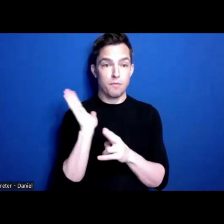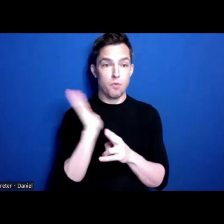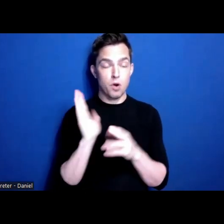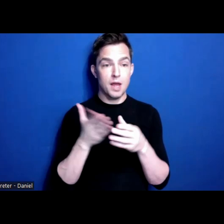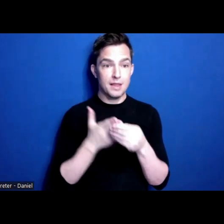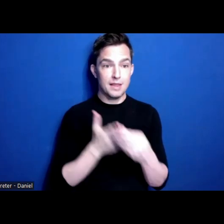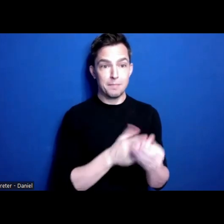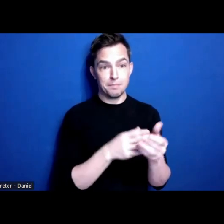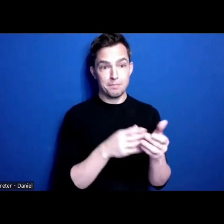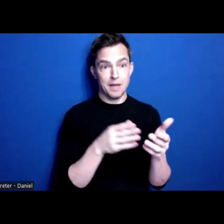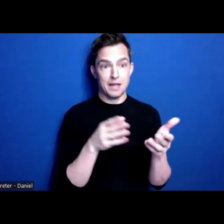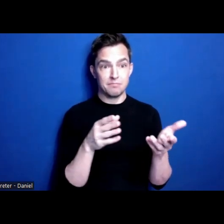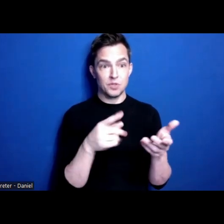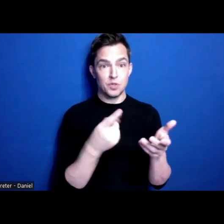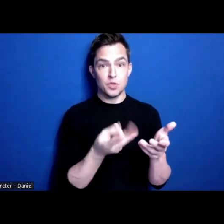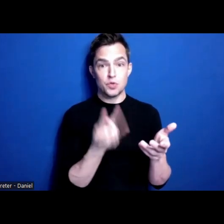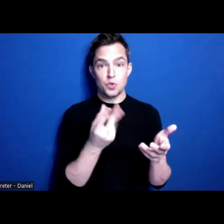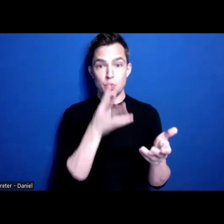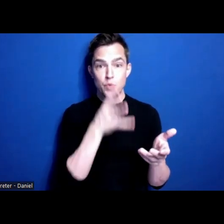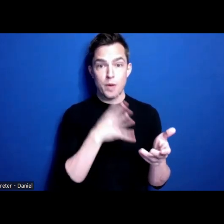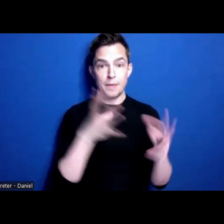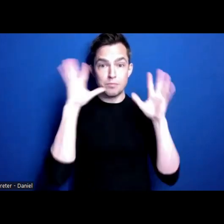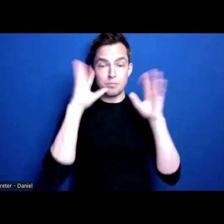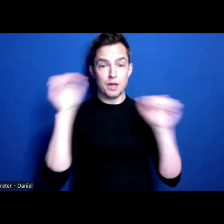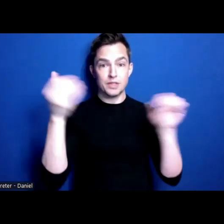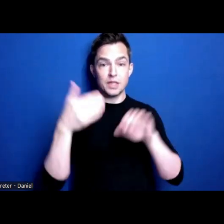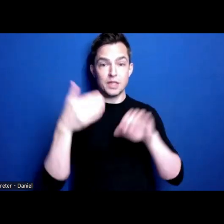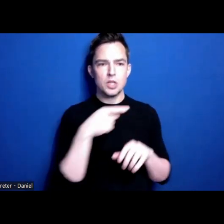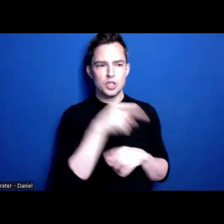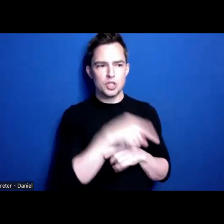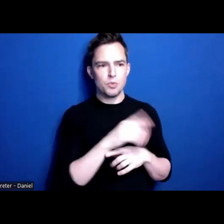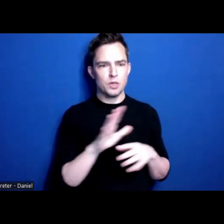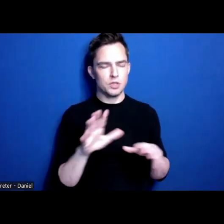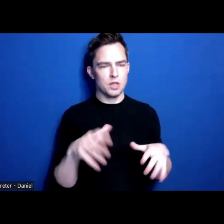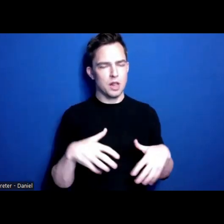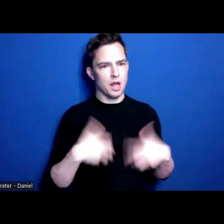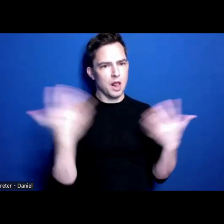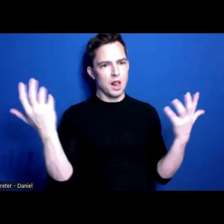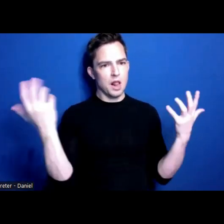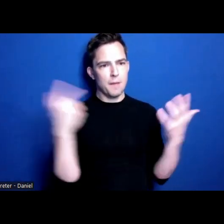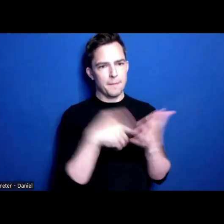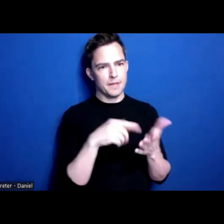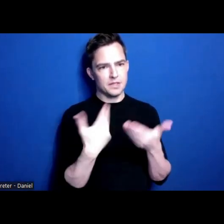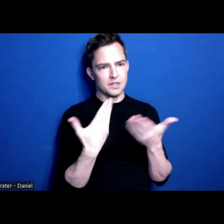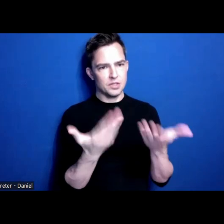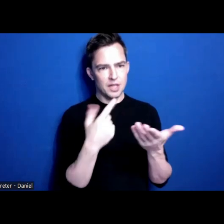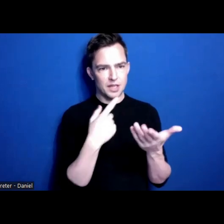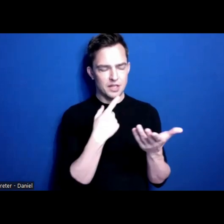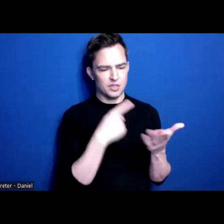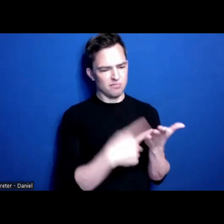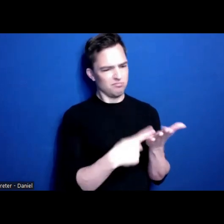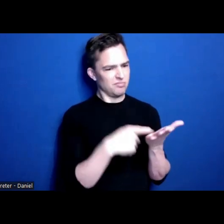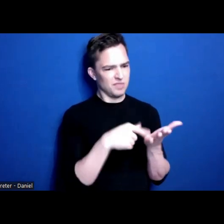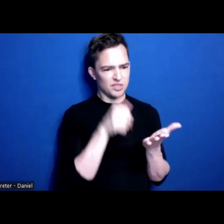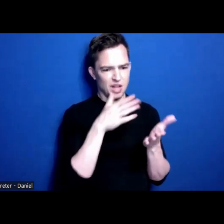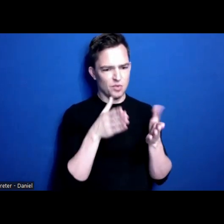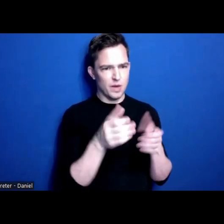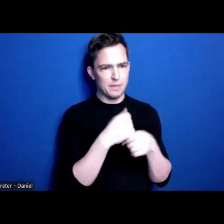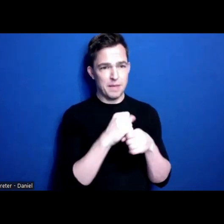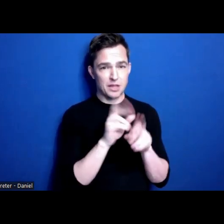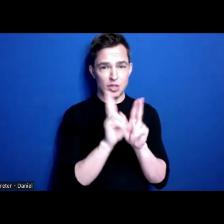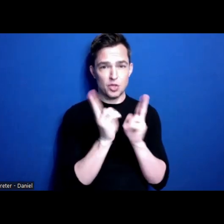women presidents, she was outraged at this suggestion, and she argued that this was not a way to make the union